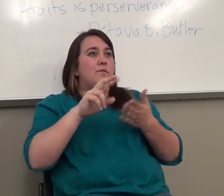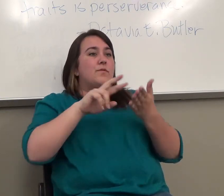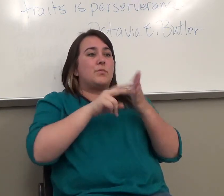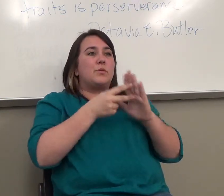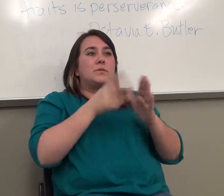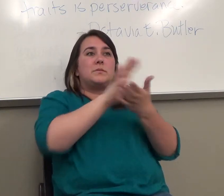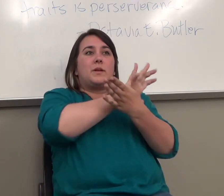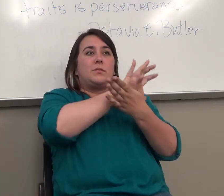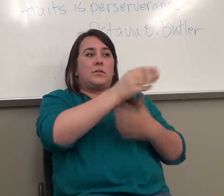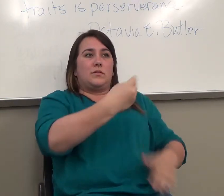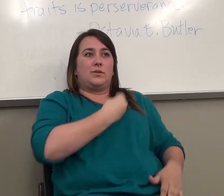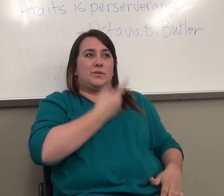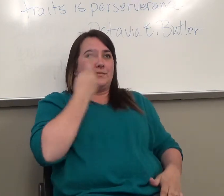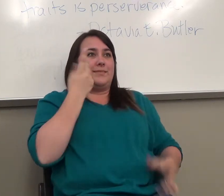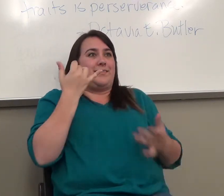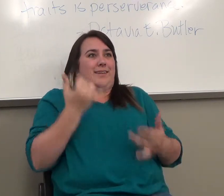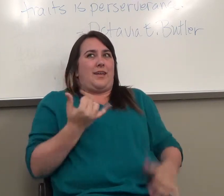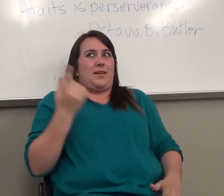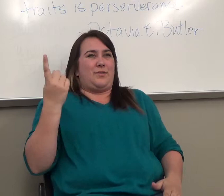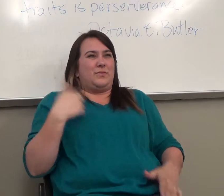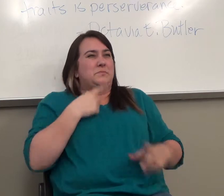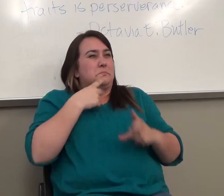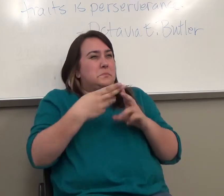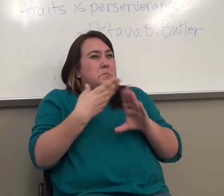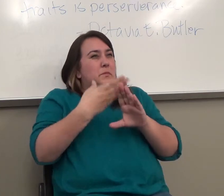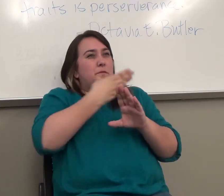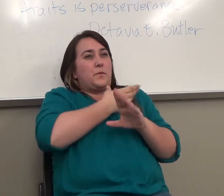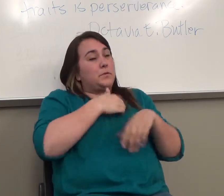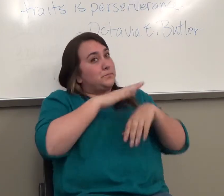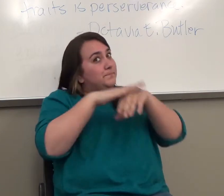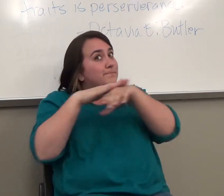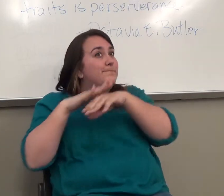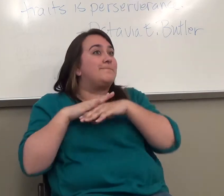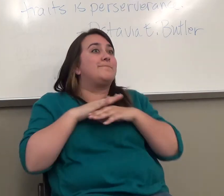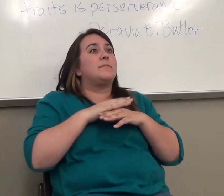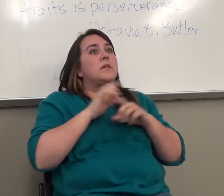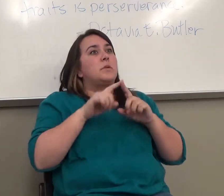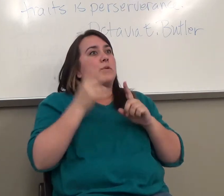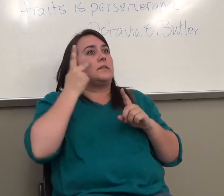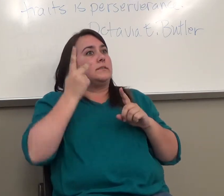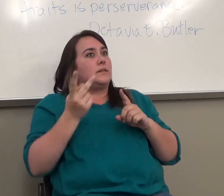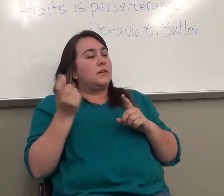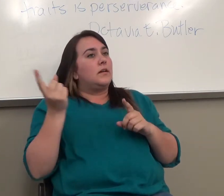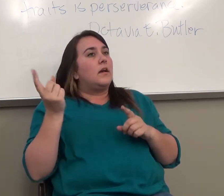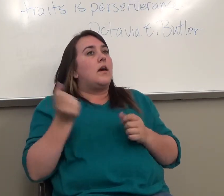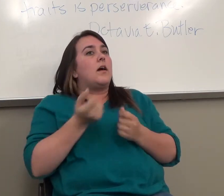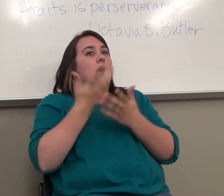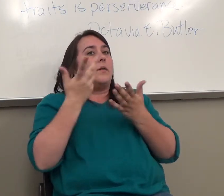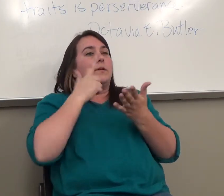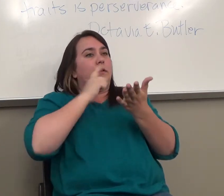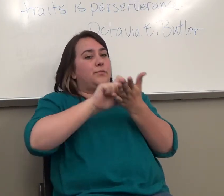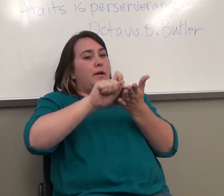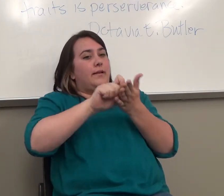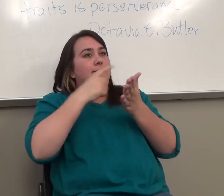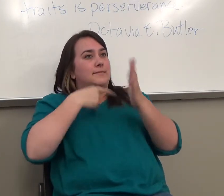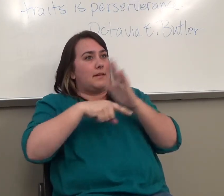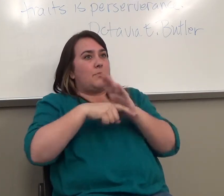here now, we talked about this a little bit earlier, you can see how many writing assignments are in that